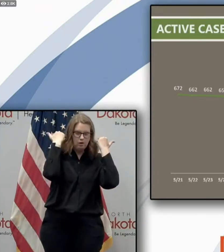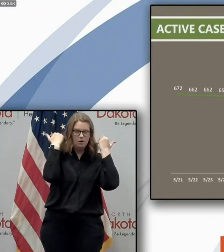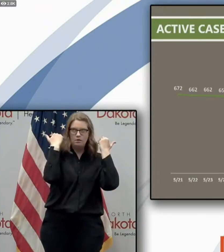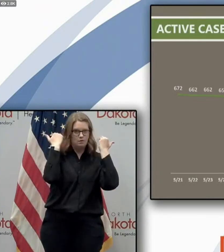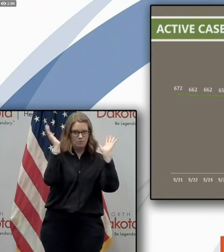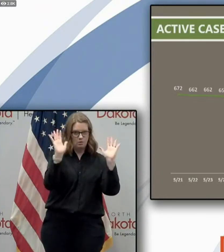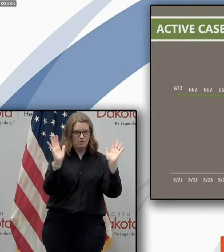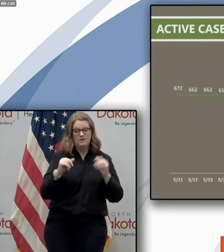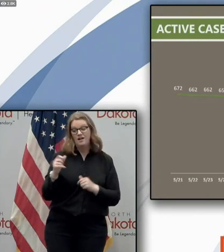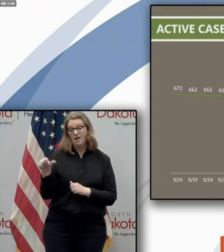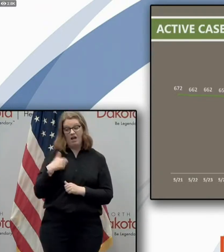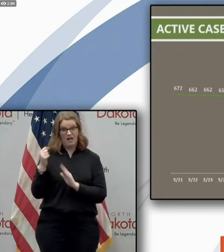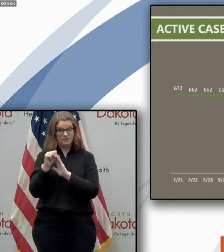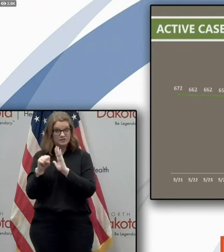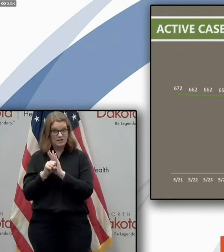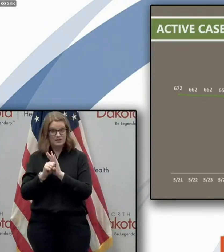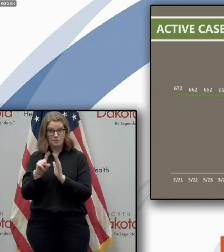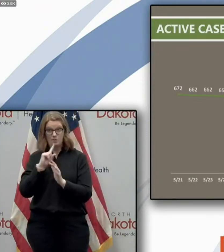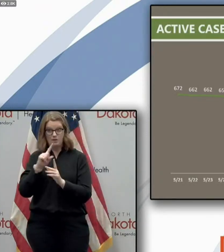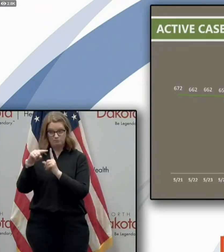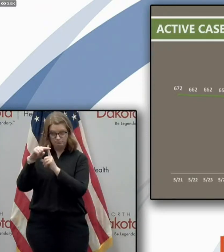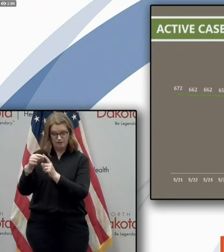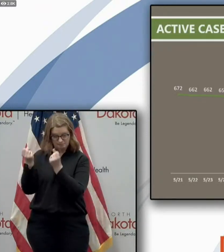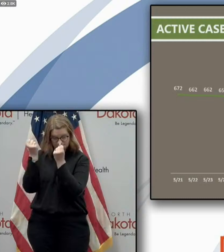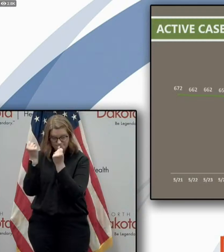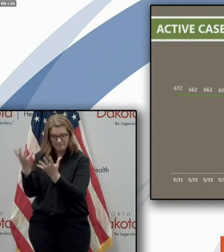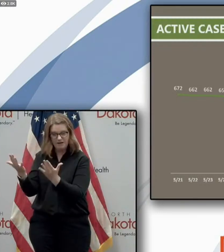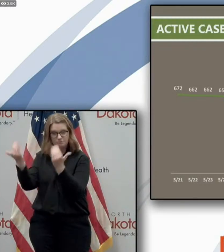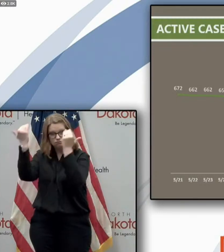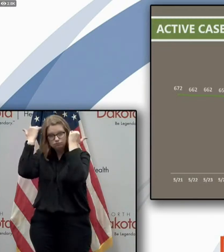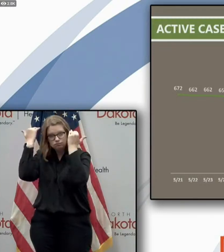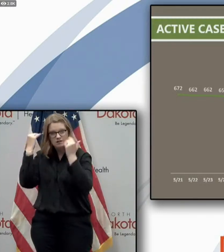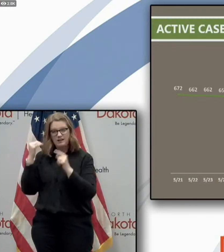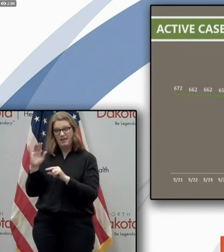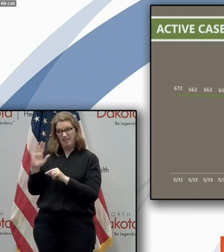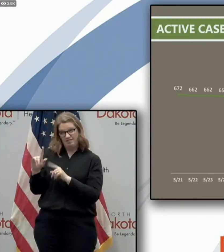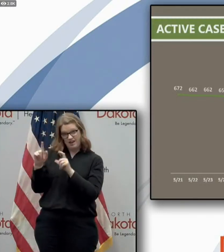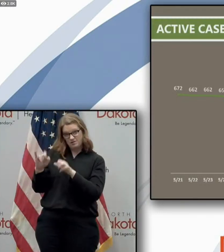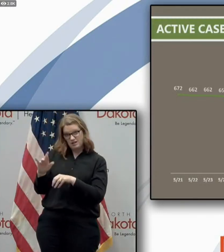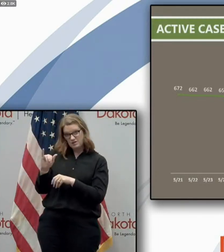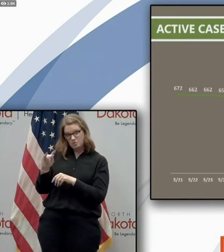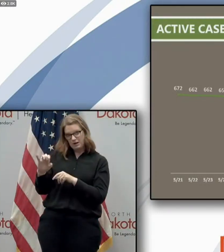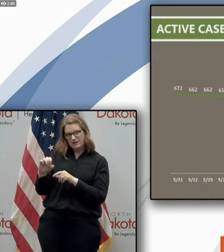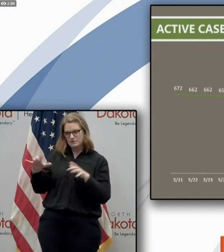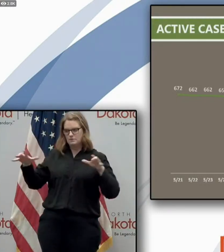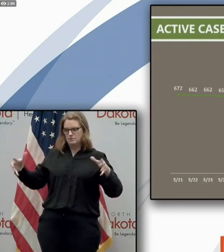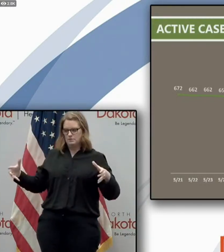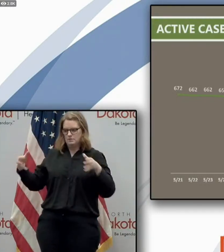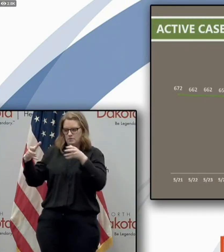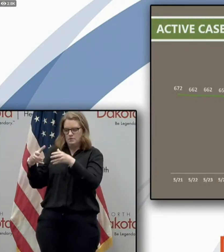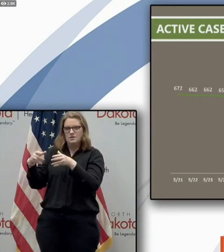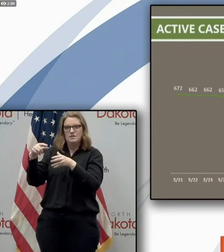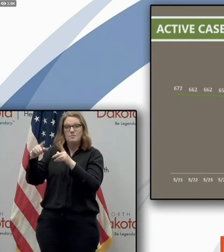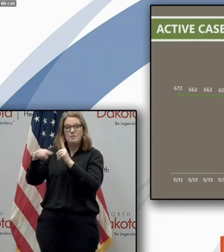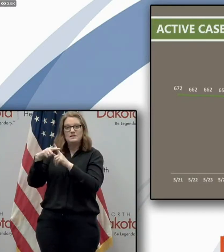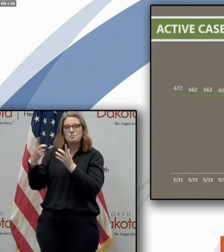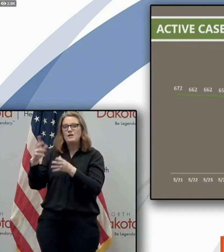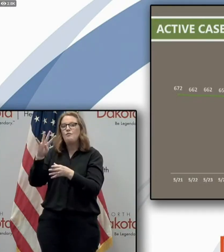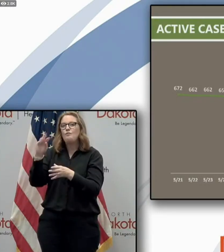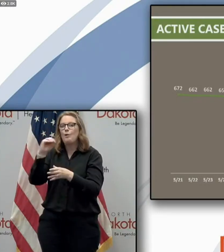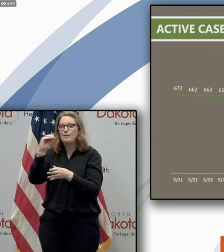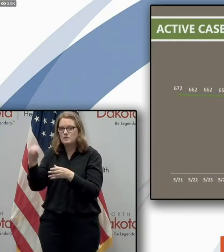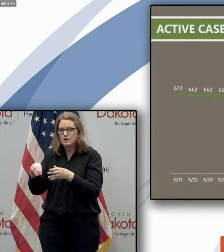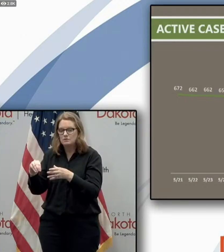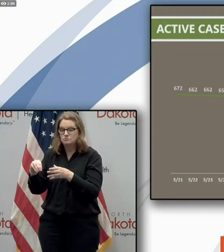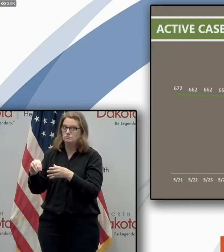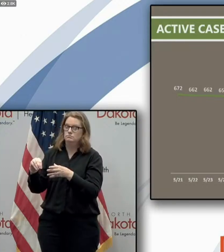this had, and sometimes positive test rates as high as in the 40% range, and